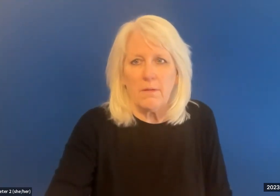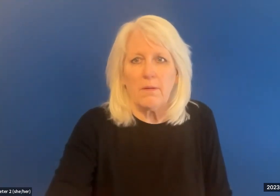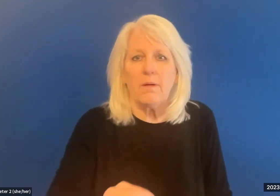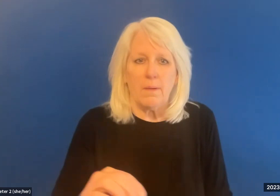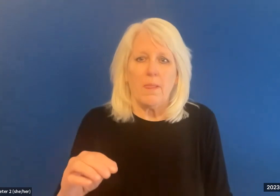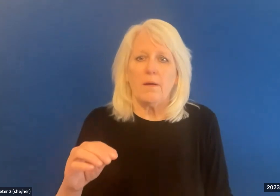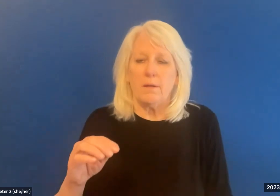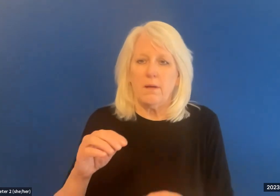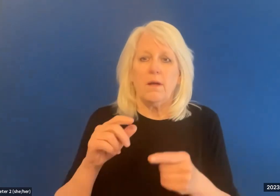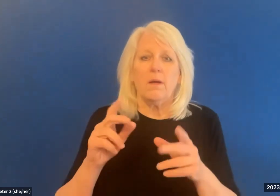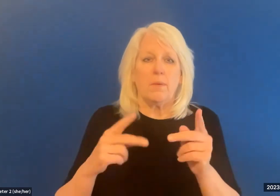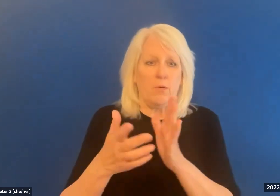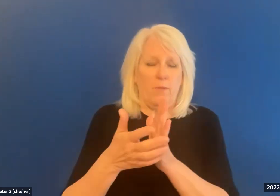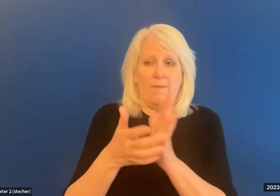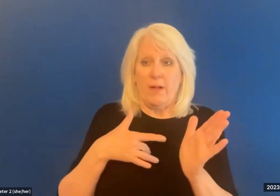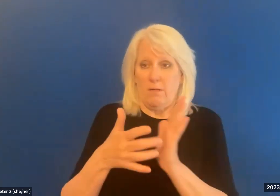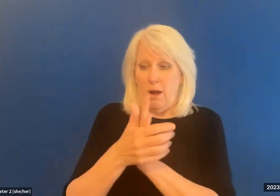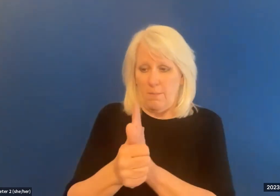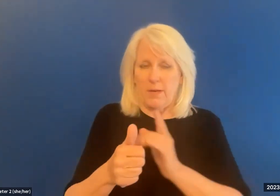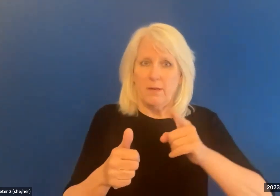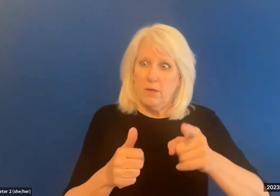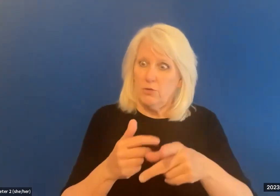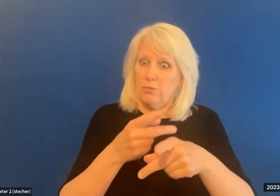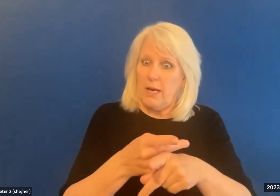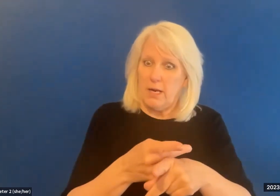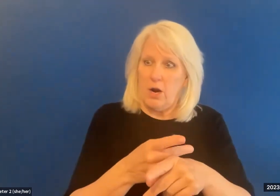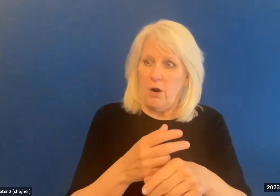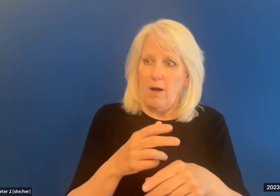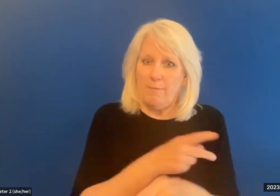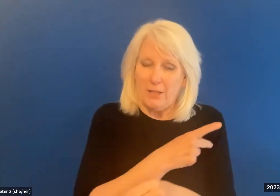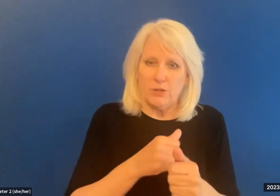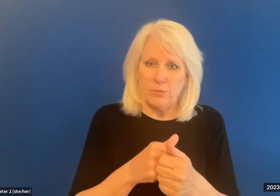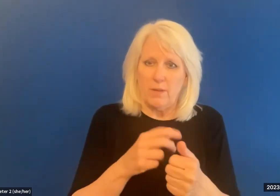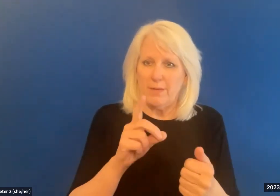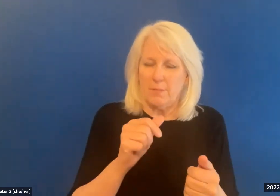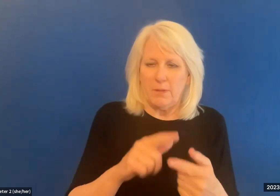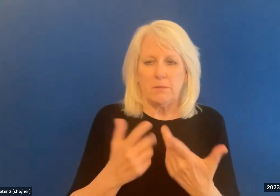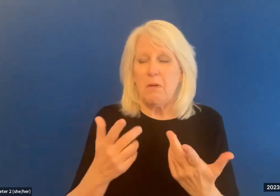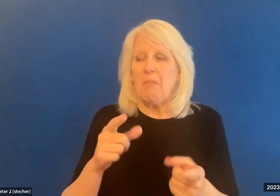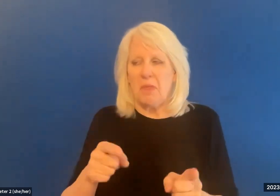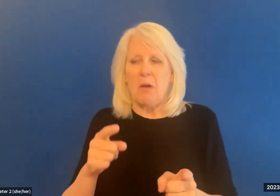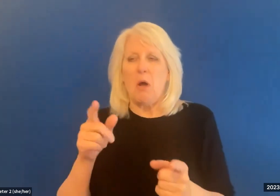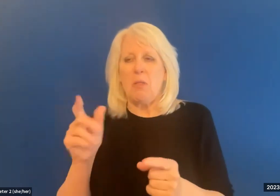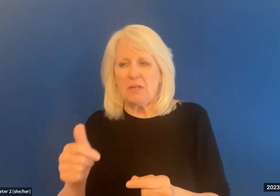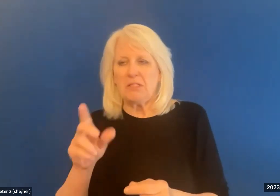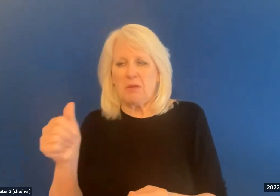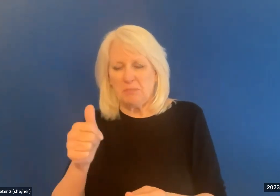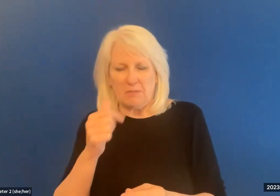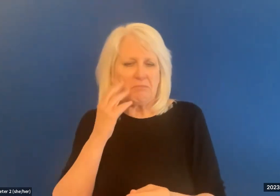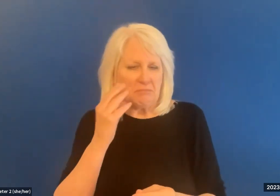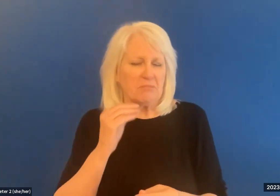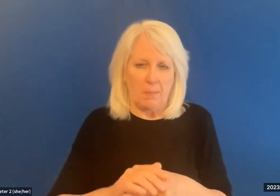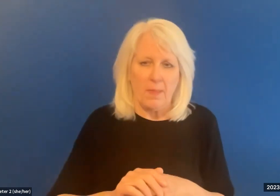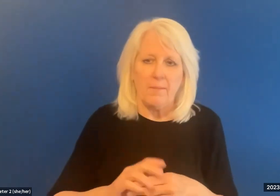Competent in their ability to provide the same quality of care for patients with disabilities. Another study shows 64% of physicians say this